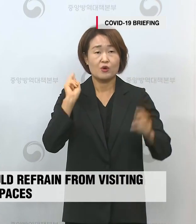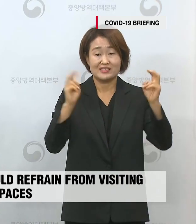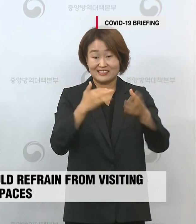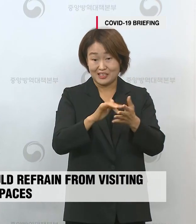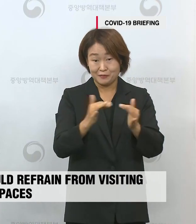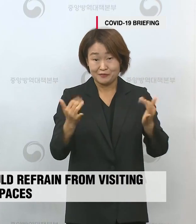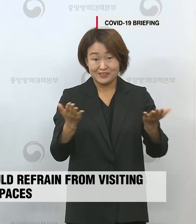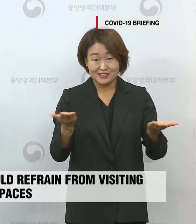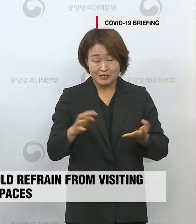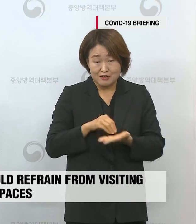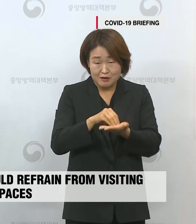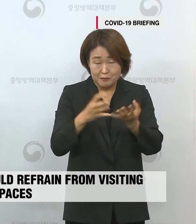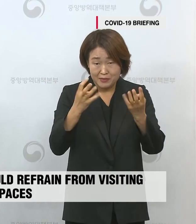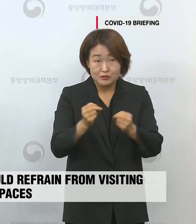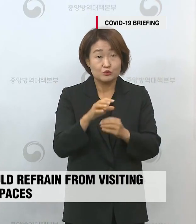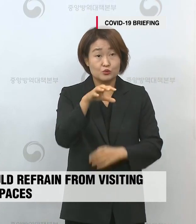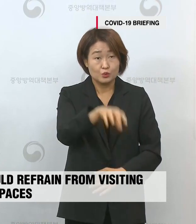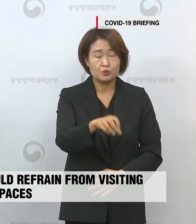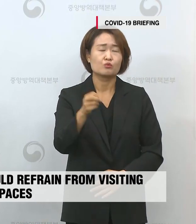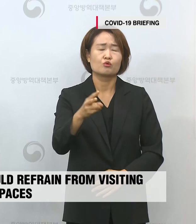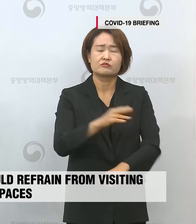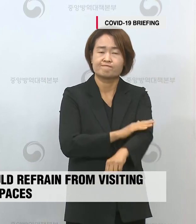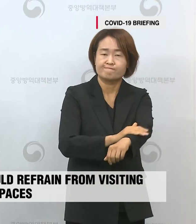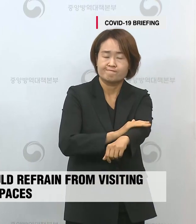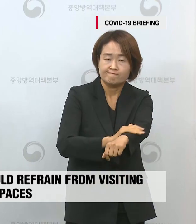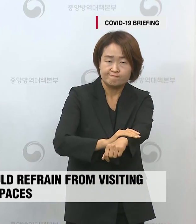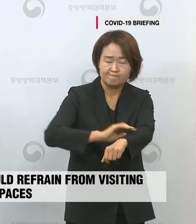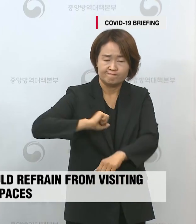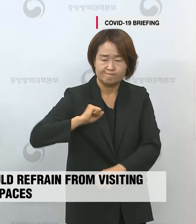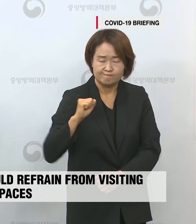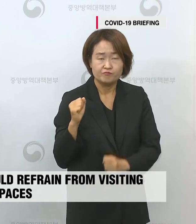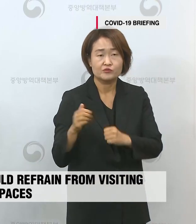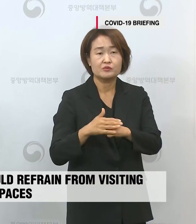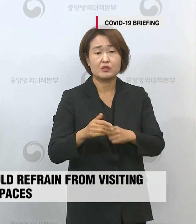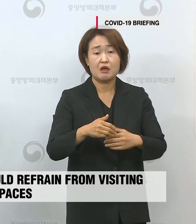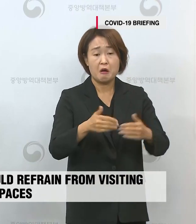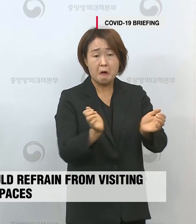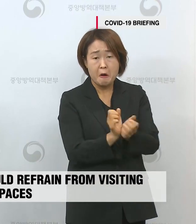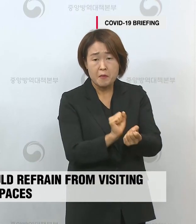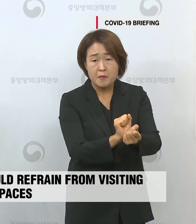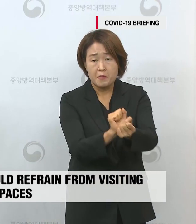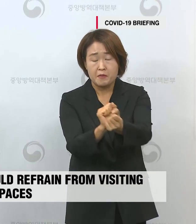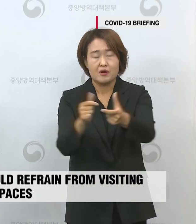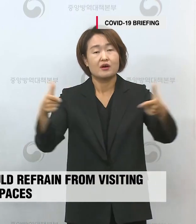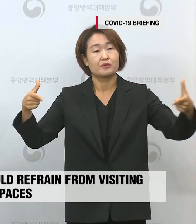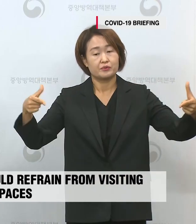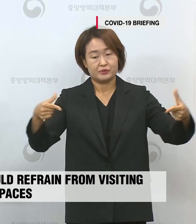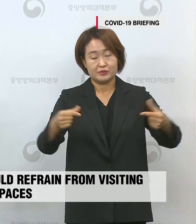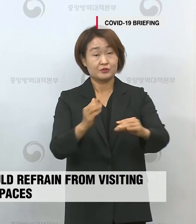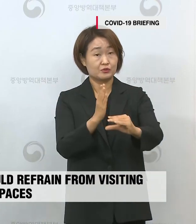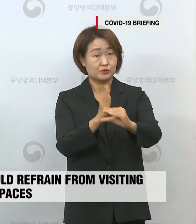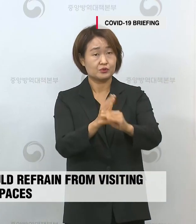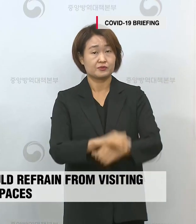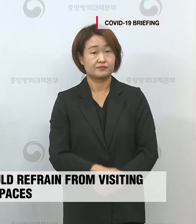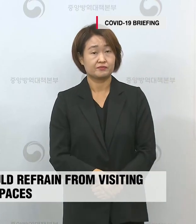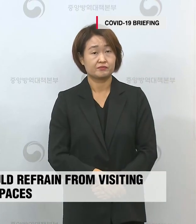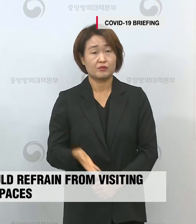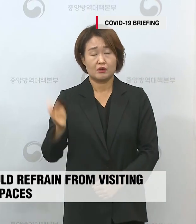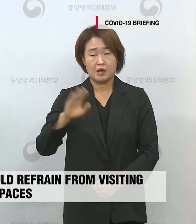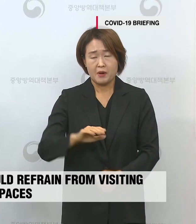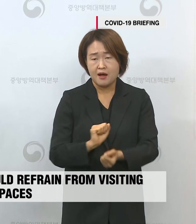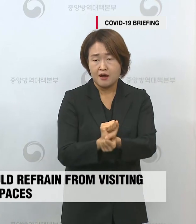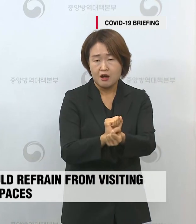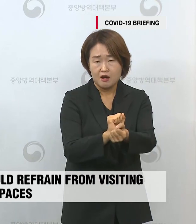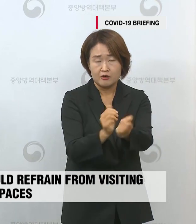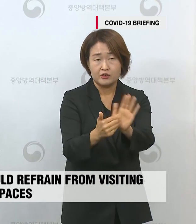a restriction for and practicing of infectious disease prevention measures at high-risk and multi-use